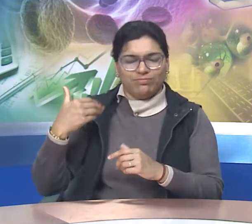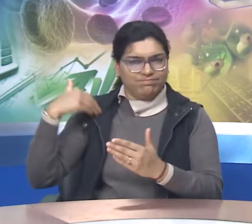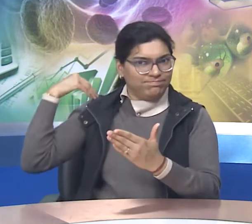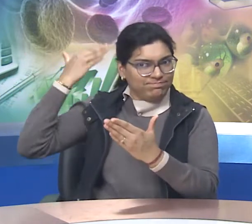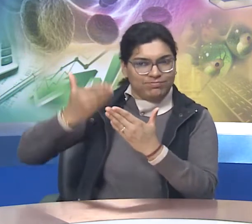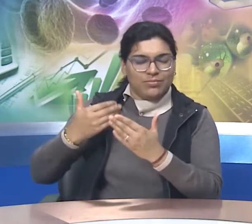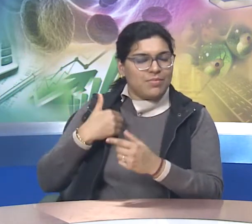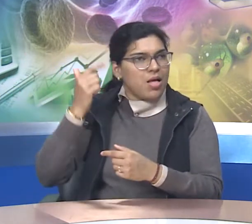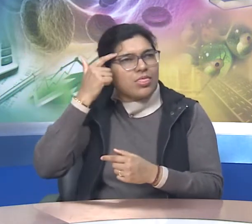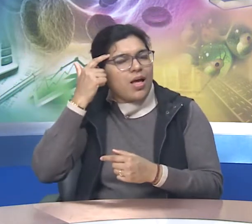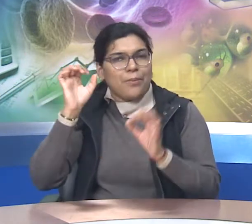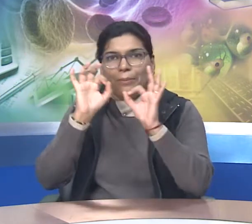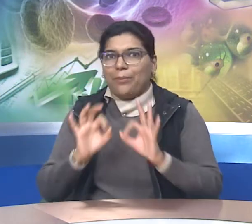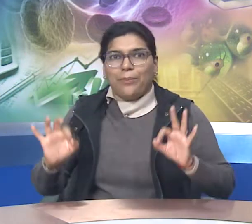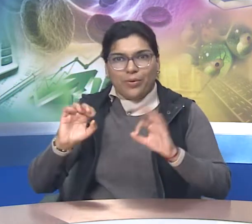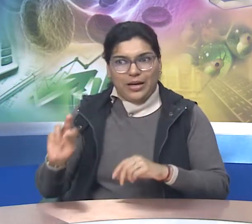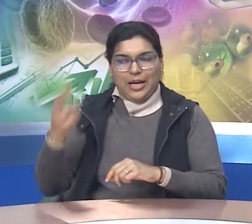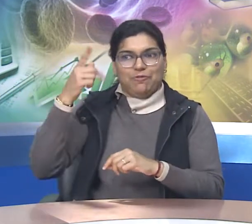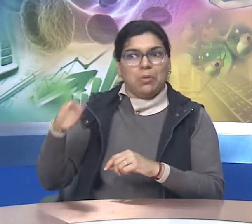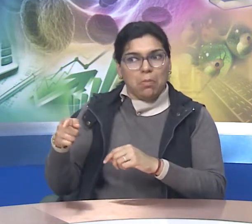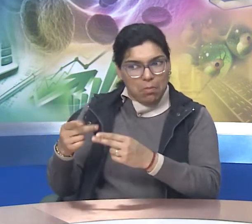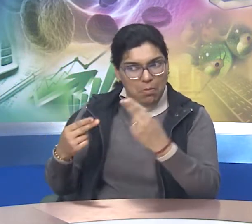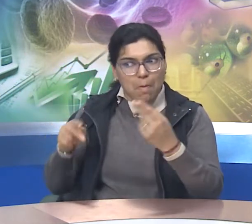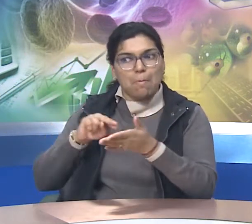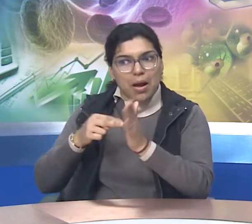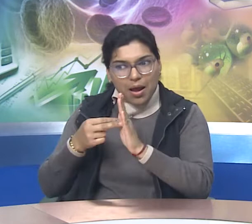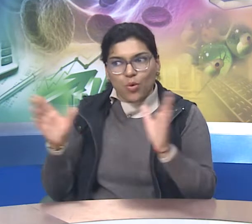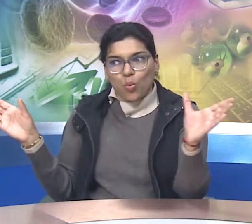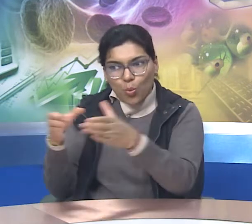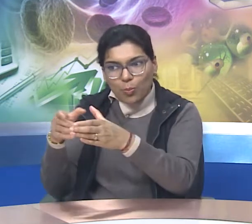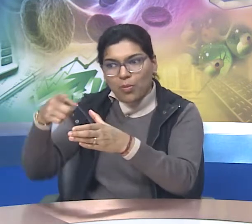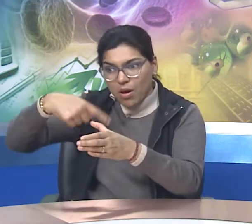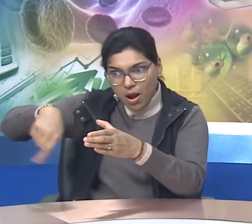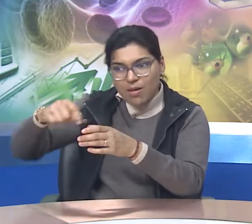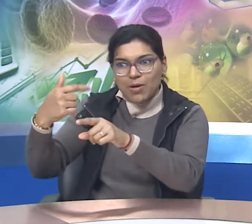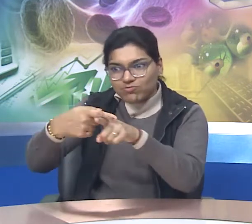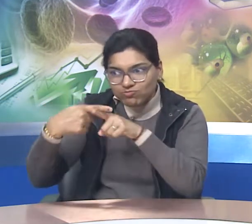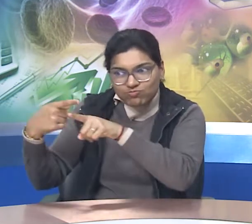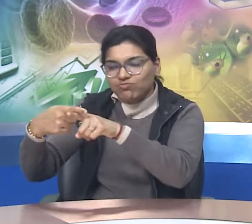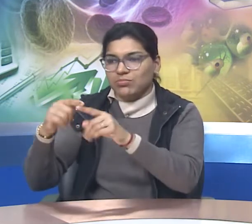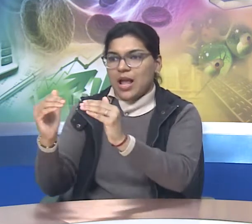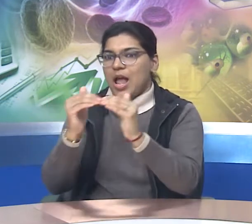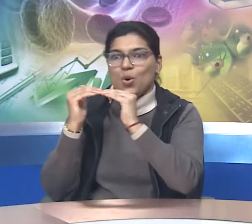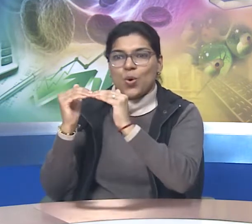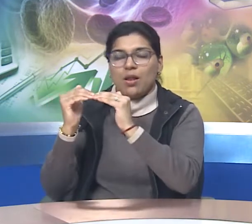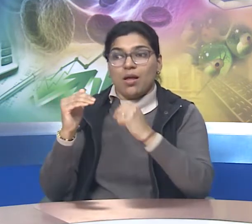I hadn't thought of it like that.